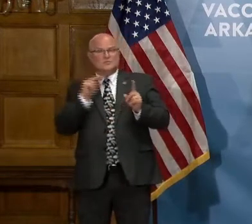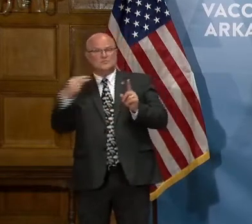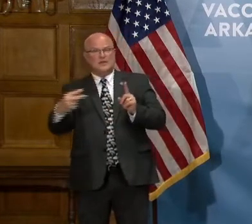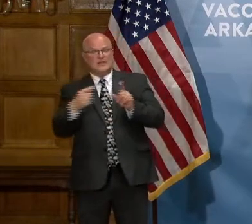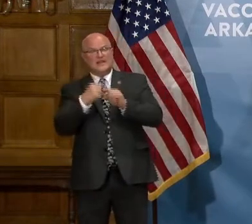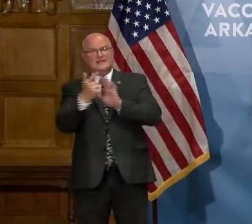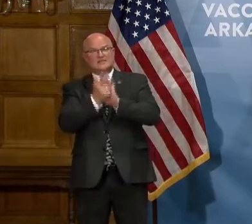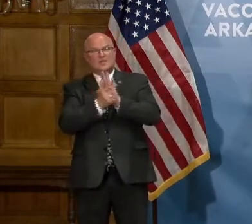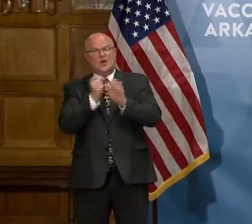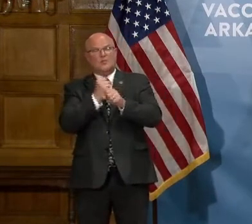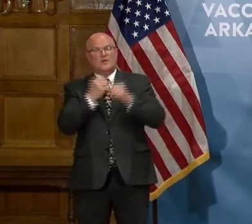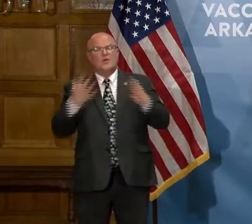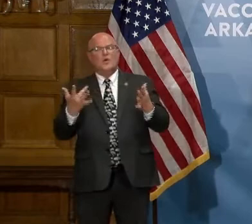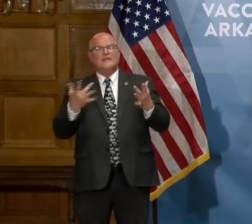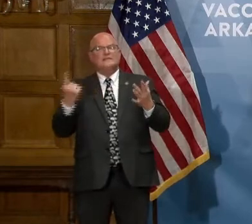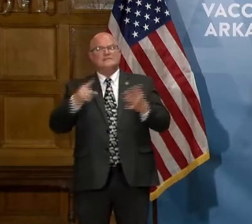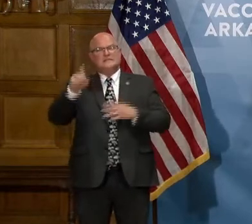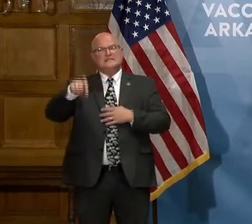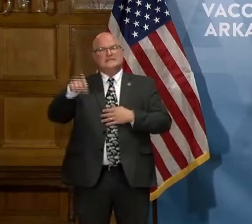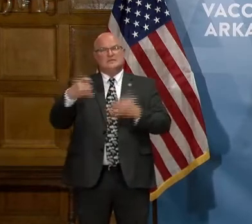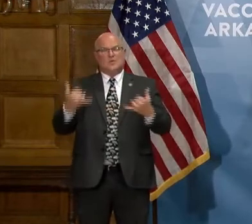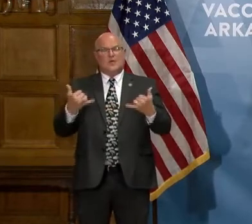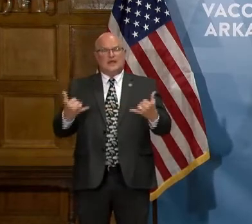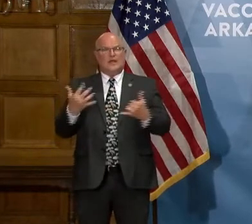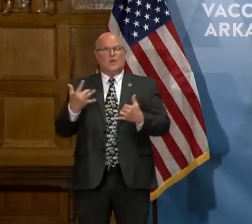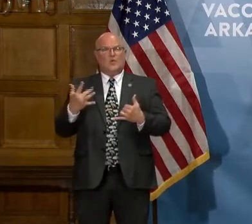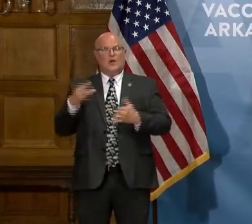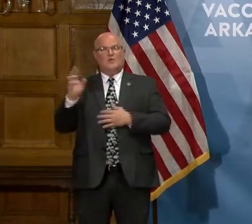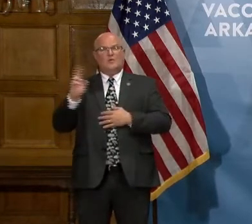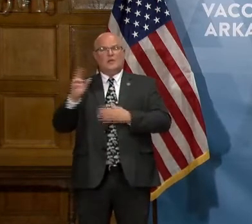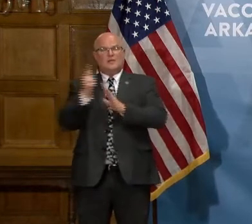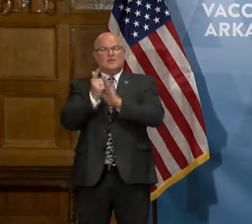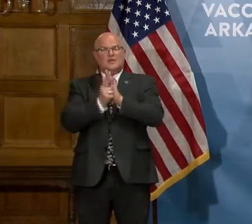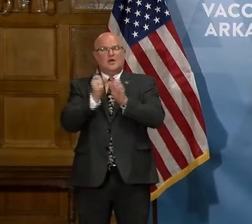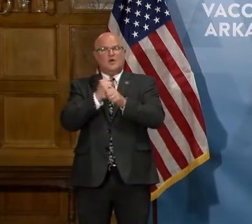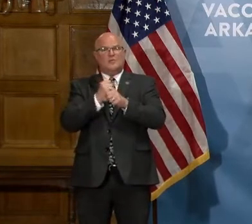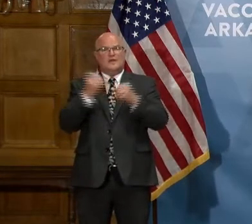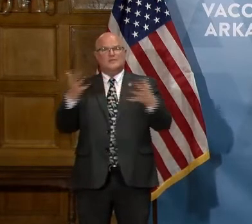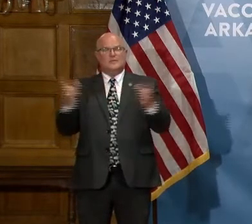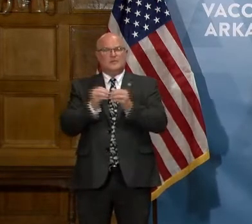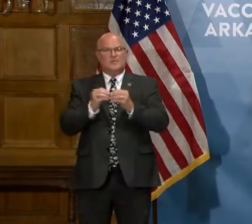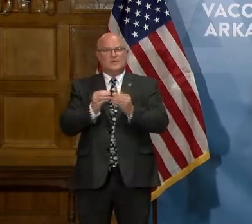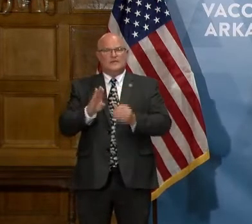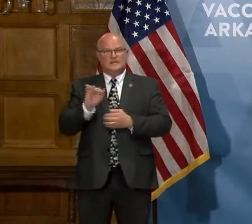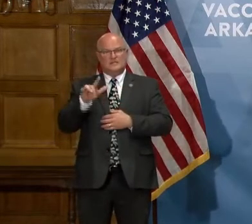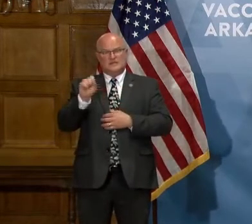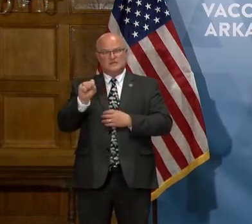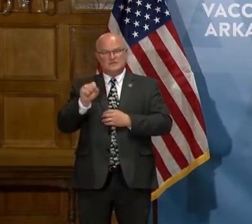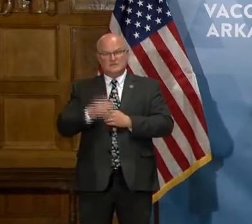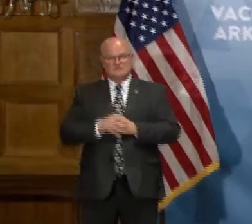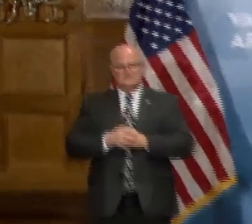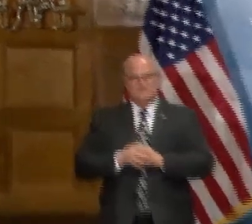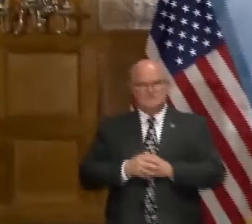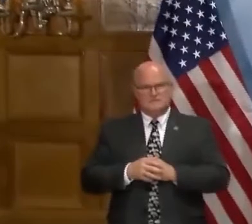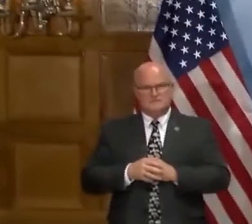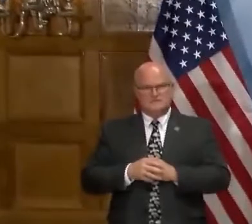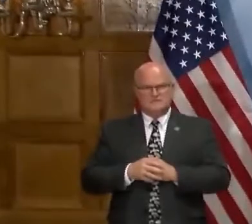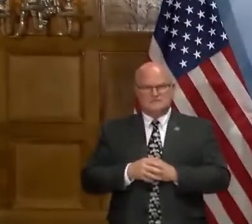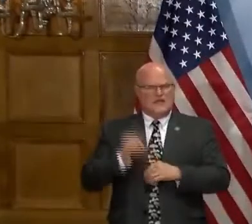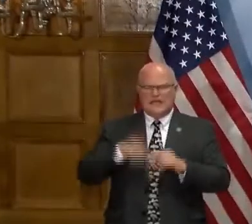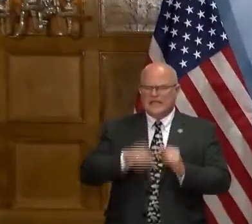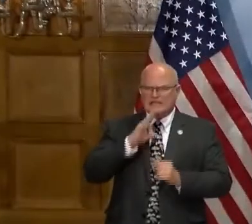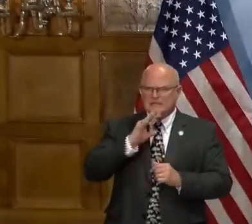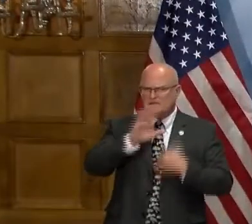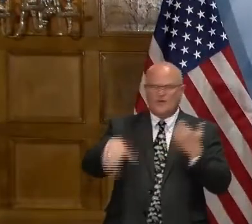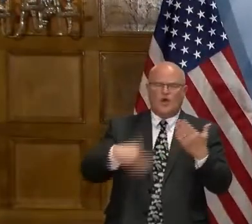as a lawmaker, why is this something that's necessary right now, and why are Republican lawmakers bringing forward these bills? I can't speak